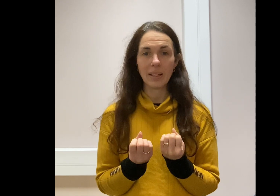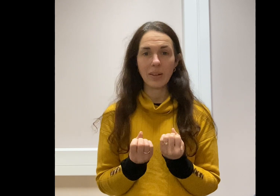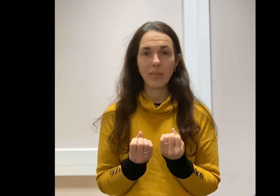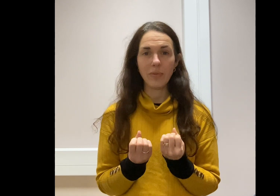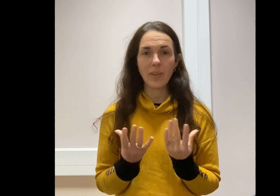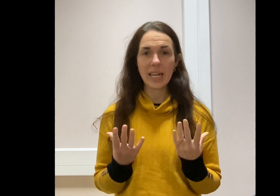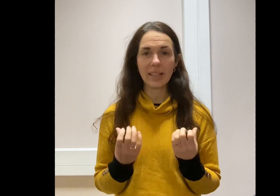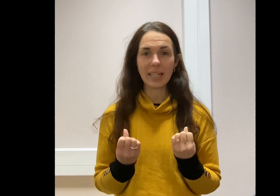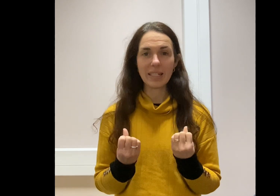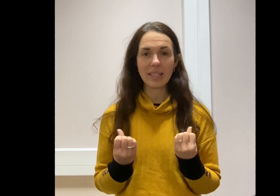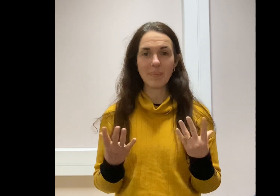Fairy lights.